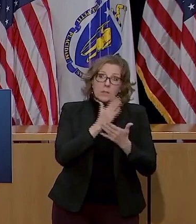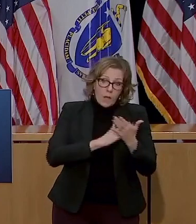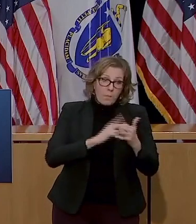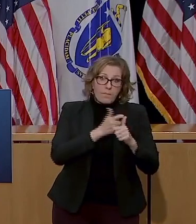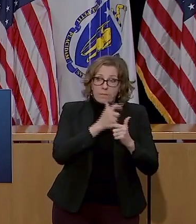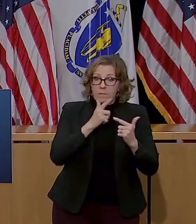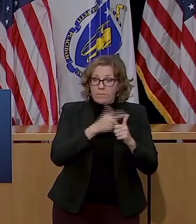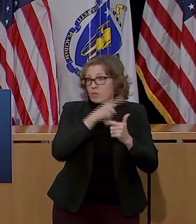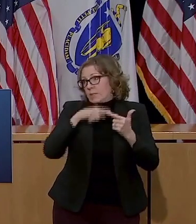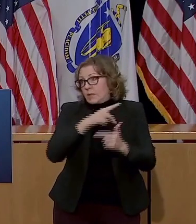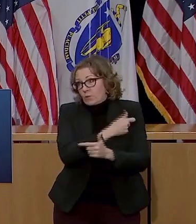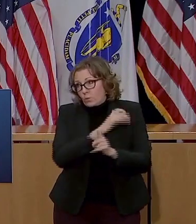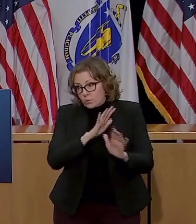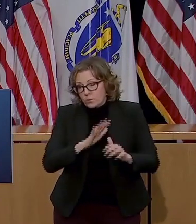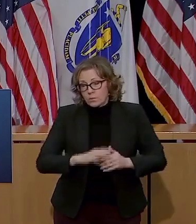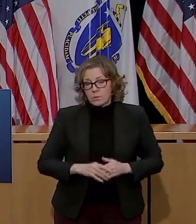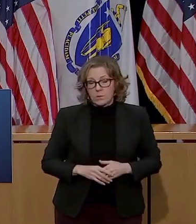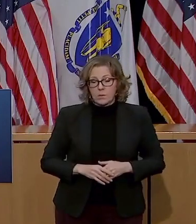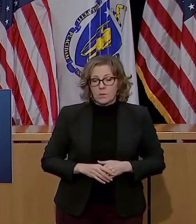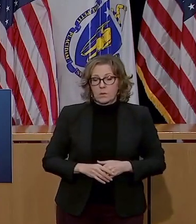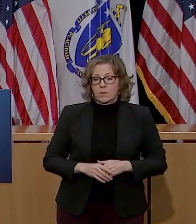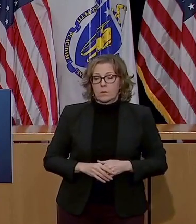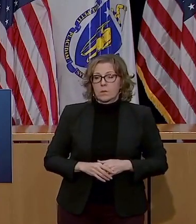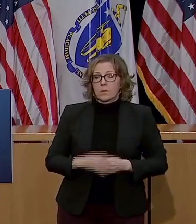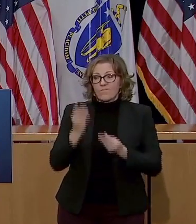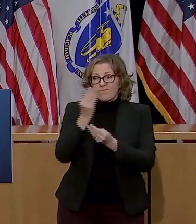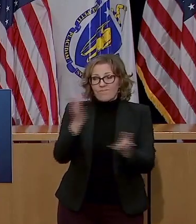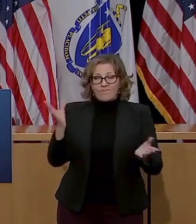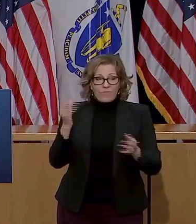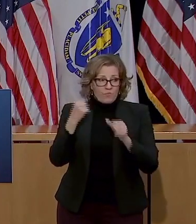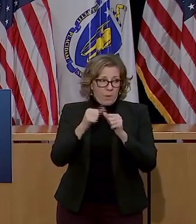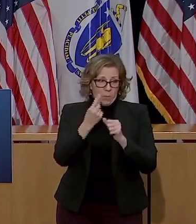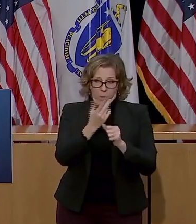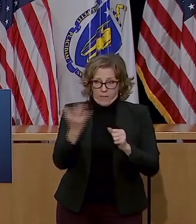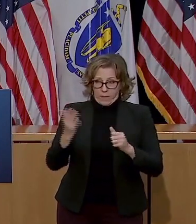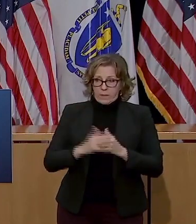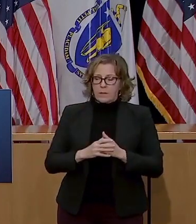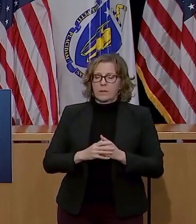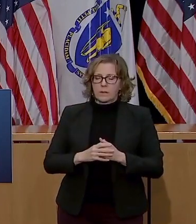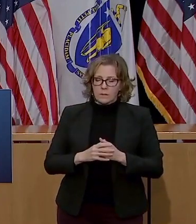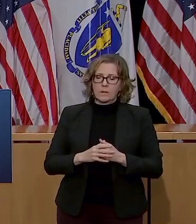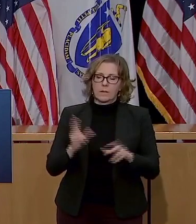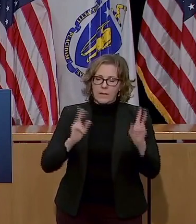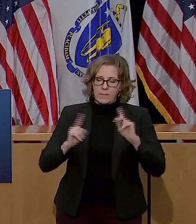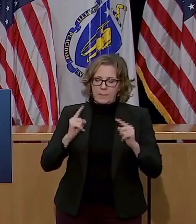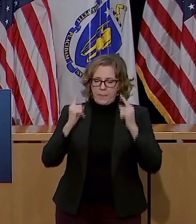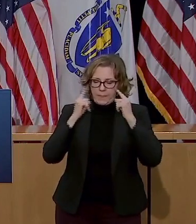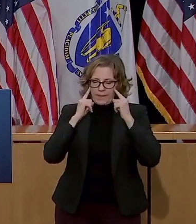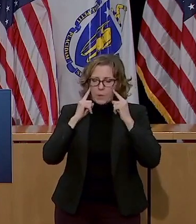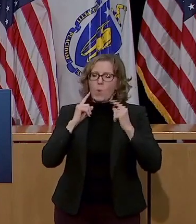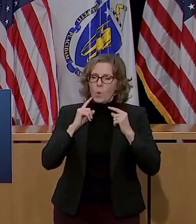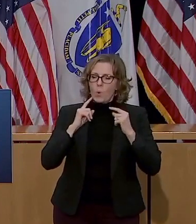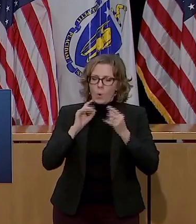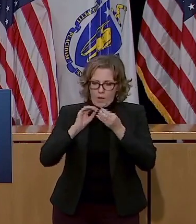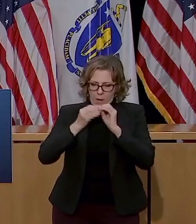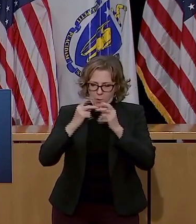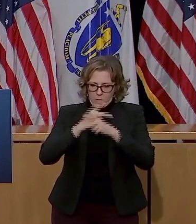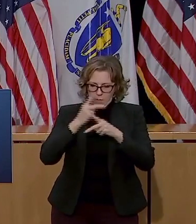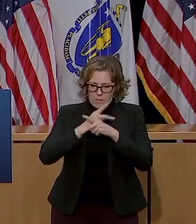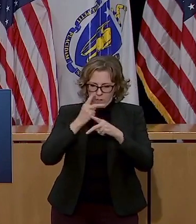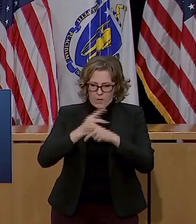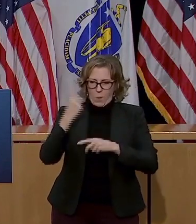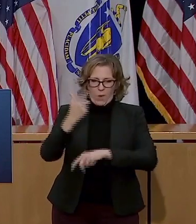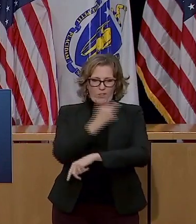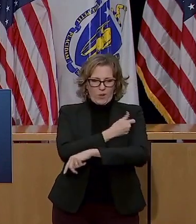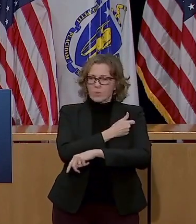mean, one of the things everybody should remember here is that people keep score on this as if this is a one-dose vaccine. It's